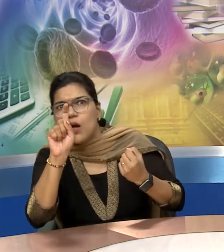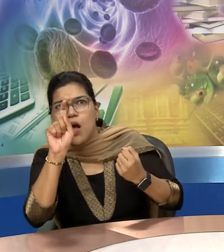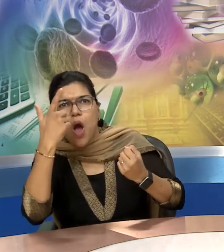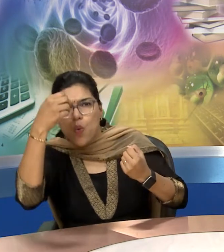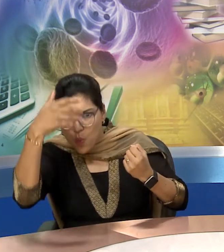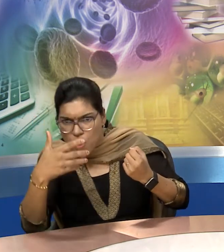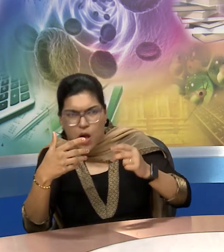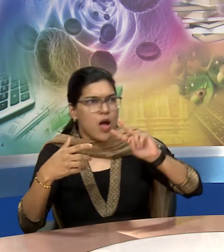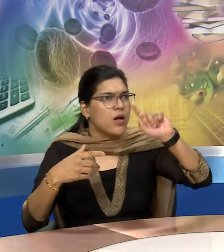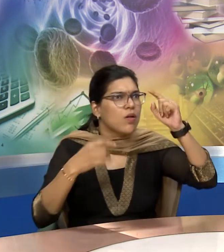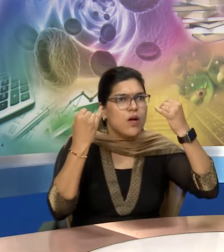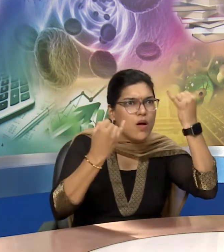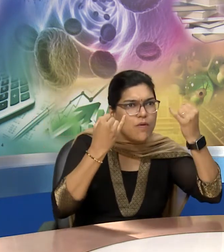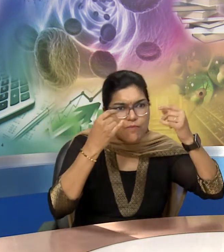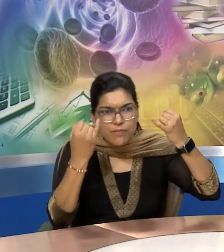and it needs more efforts.